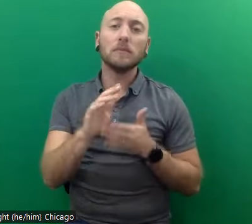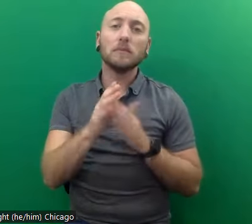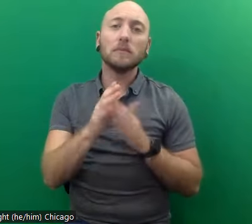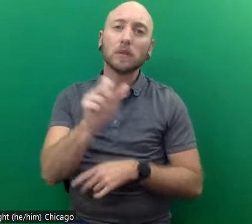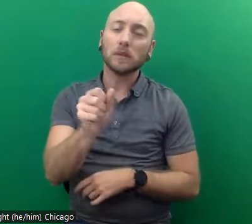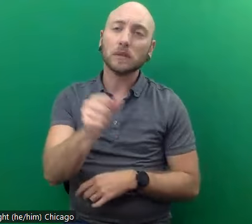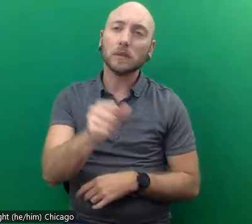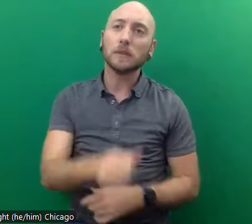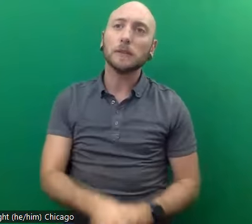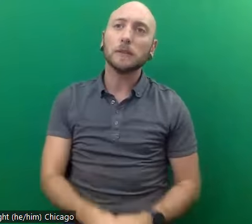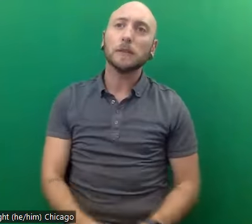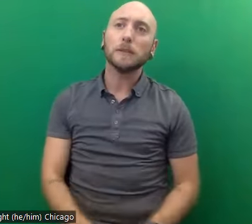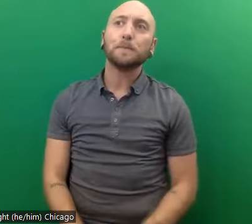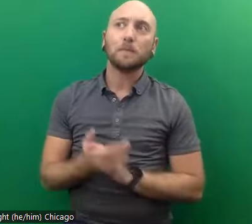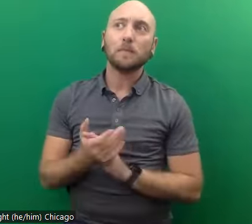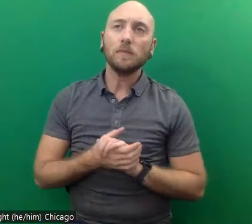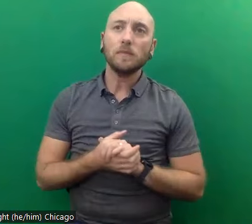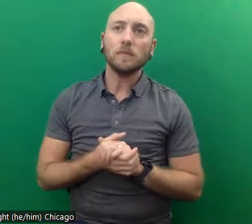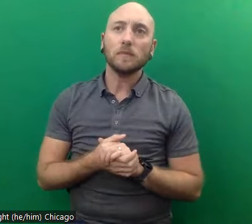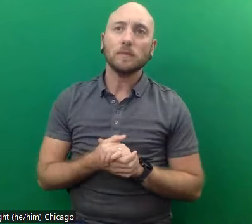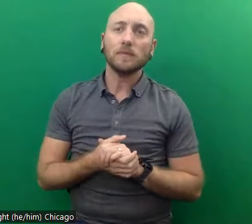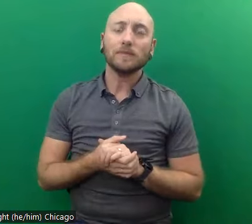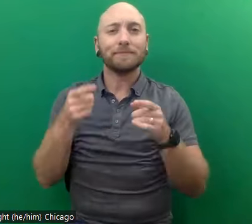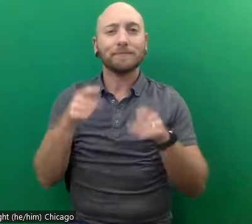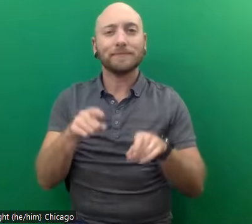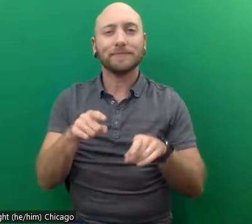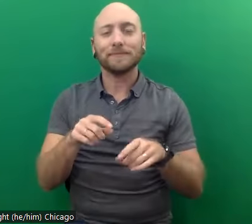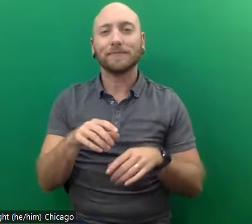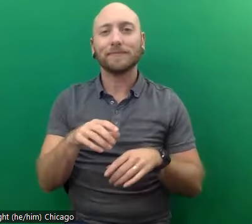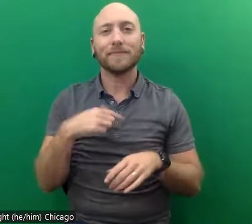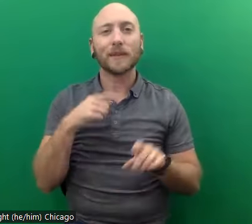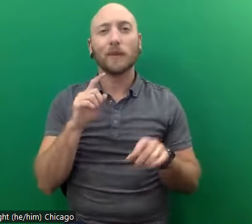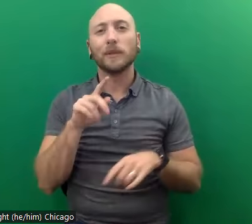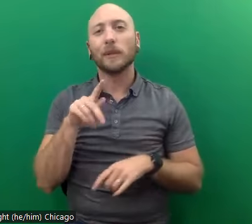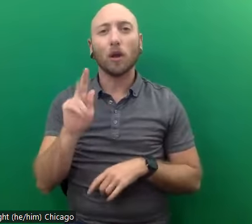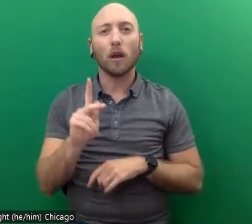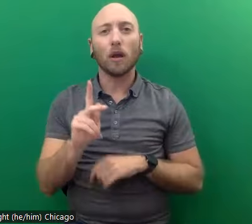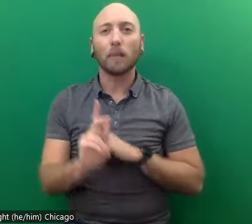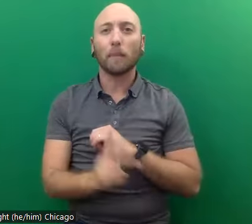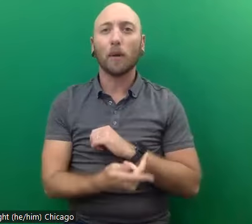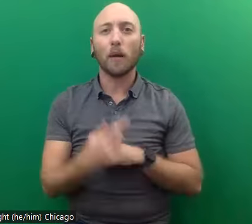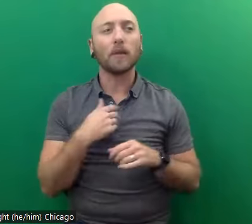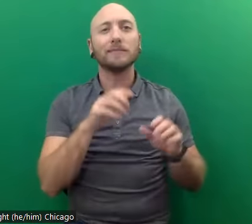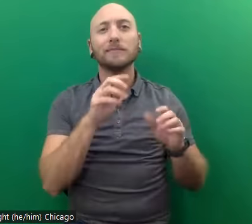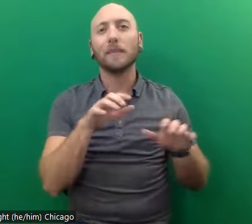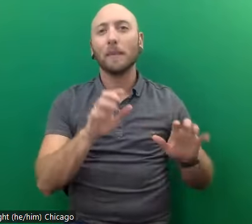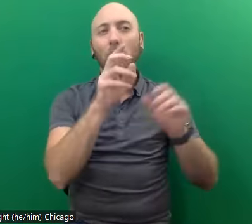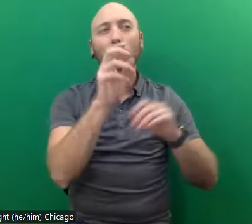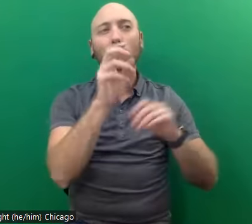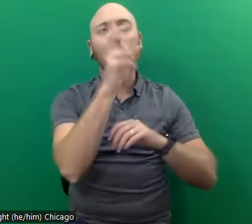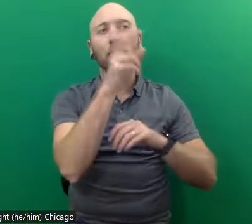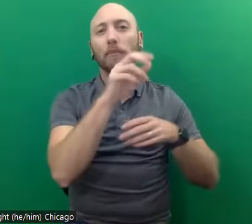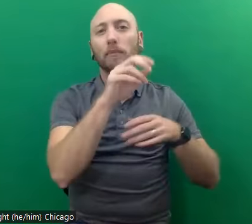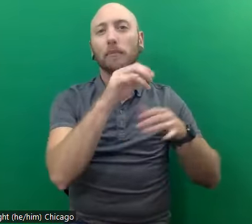Um, I was shooting a basketball in a park by myself, and I saw some kids in a gazebo laughing, having fun. And once again, my brain